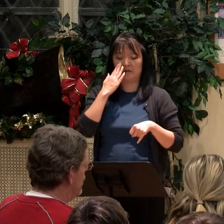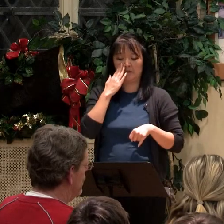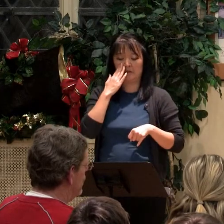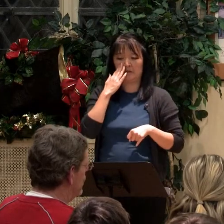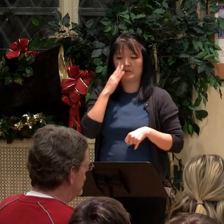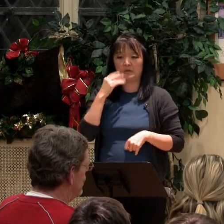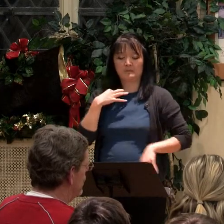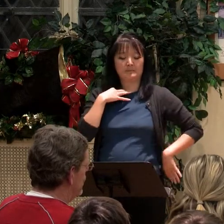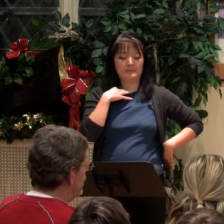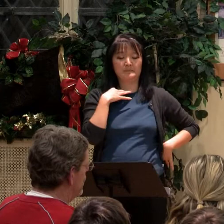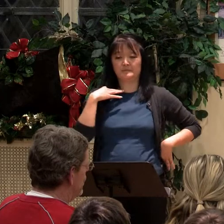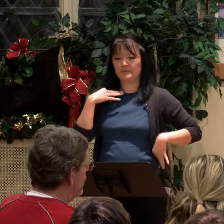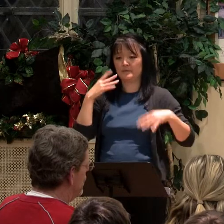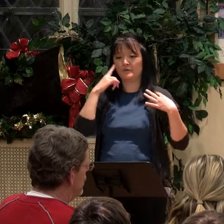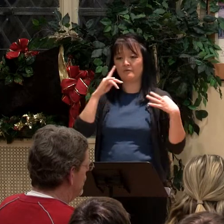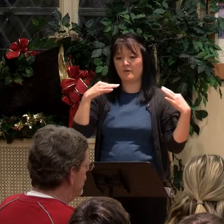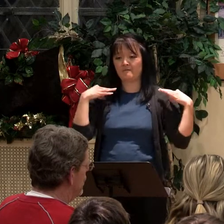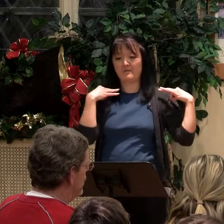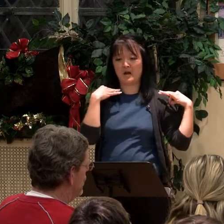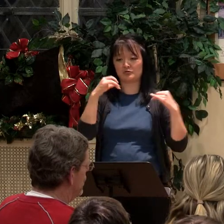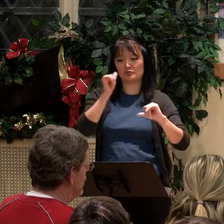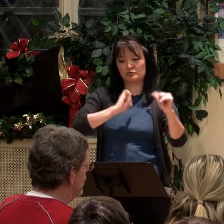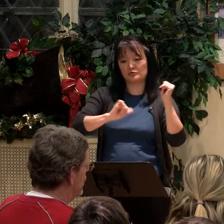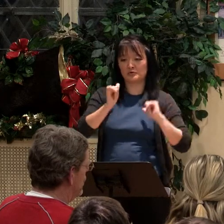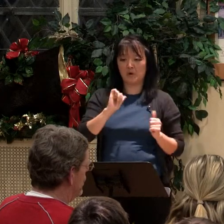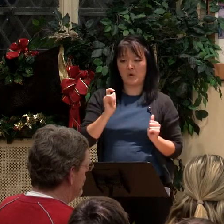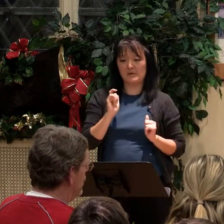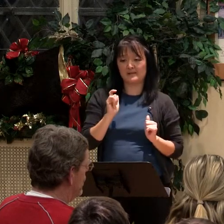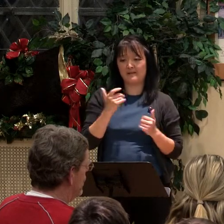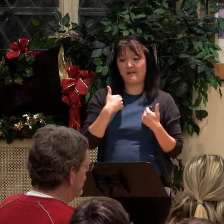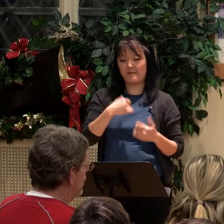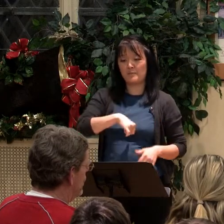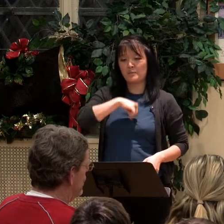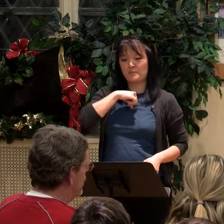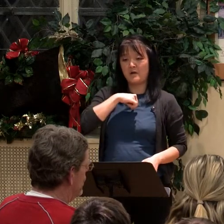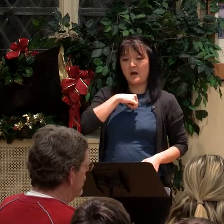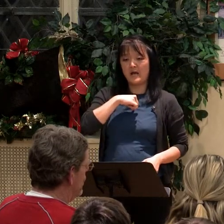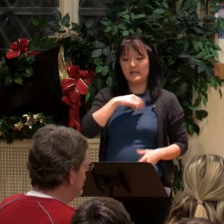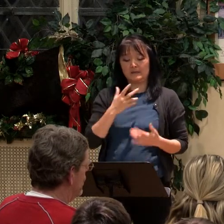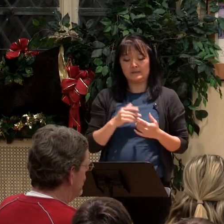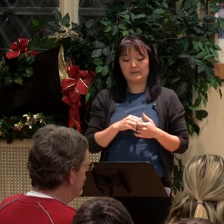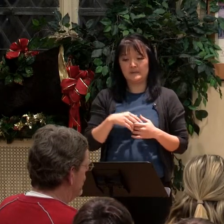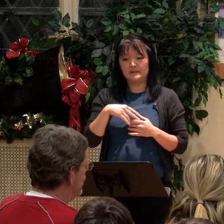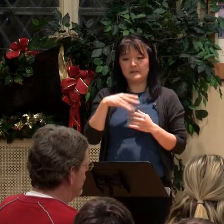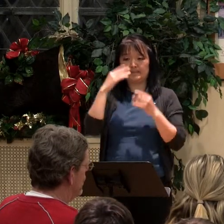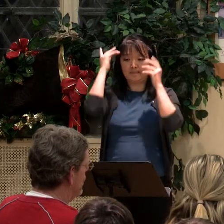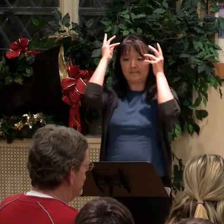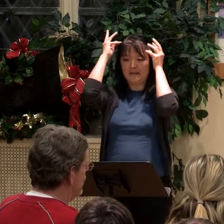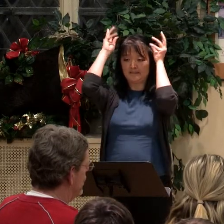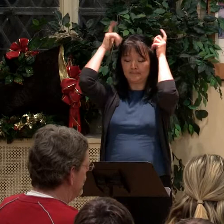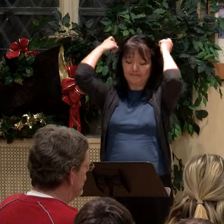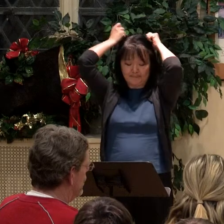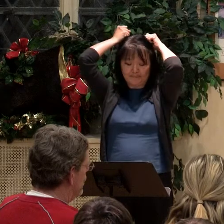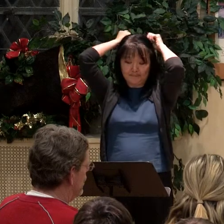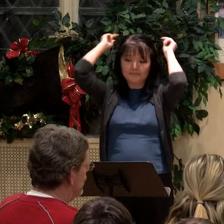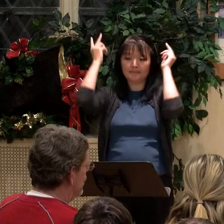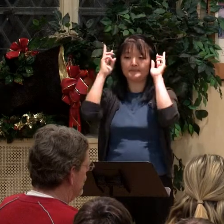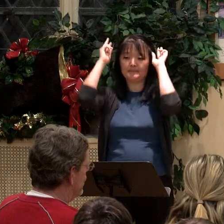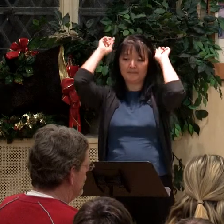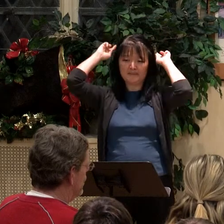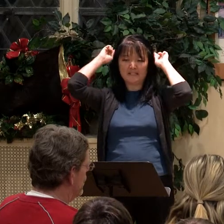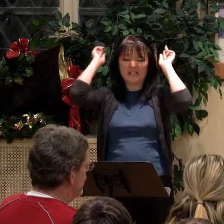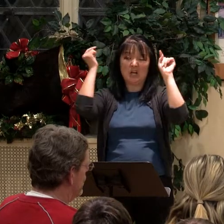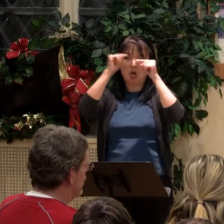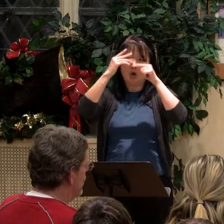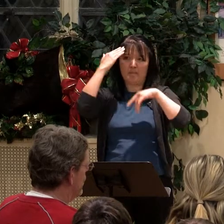for beauty pageants and fashion shows, and they carry with pride my head of tightly wound curls and bobby pins that prick